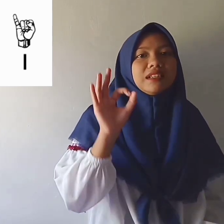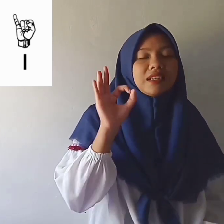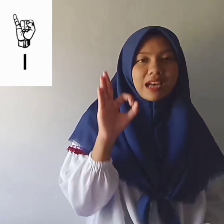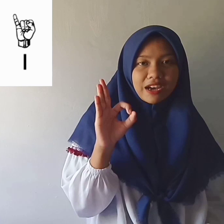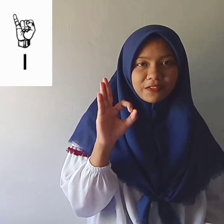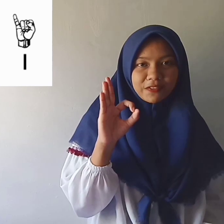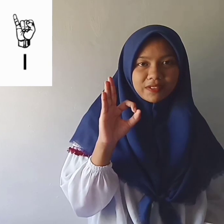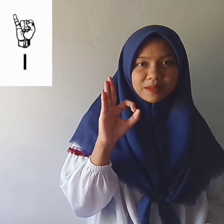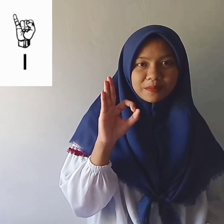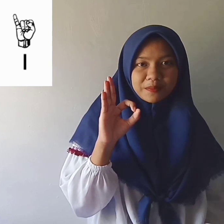F,